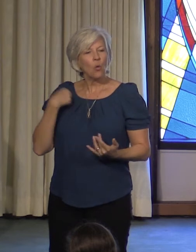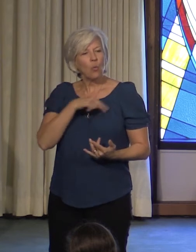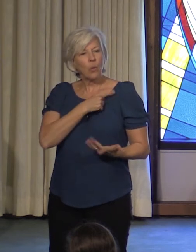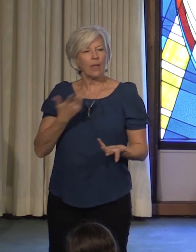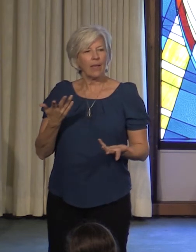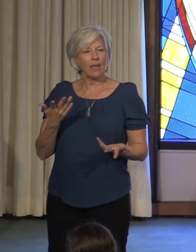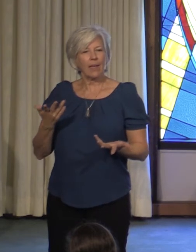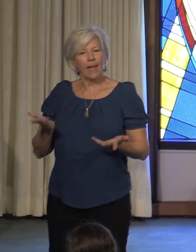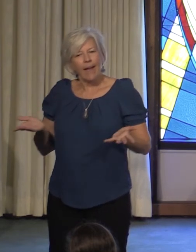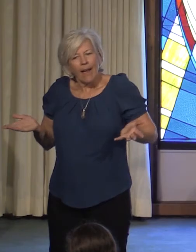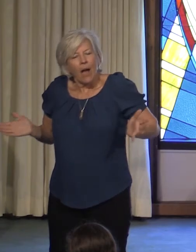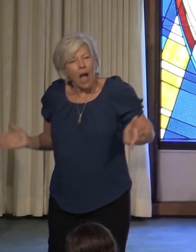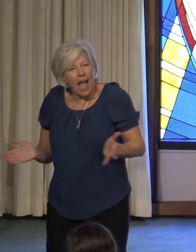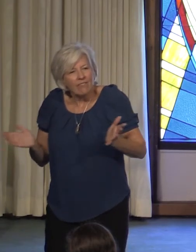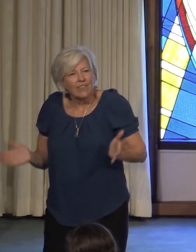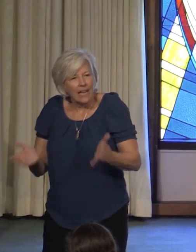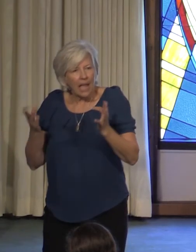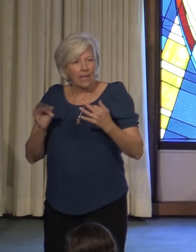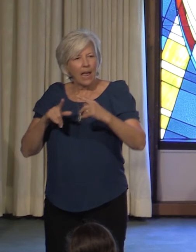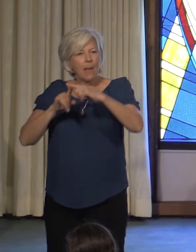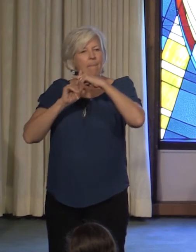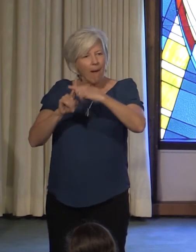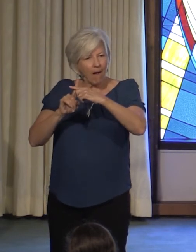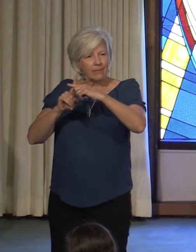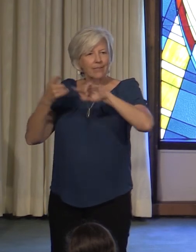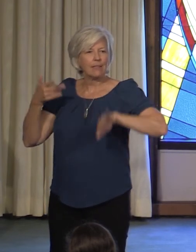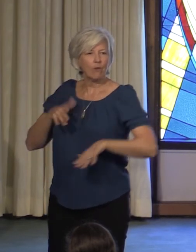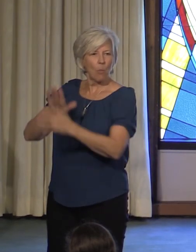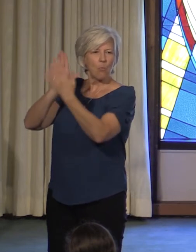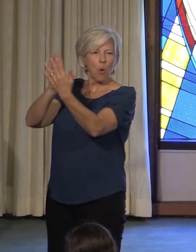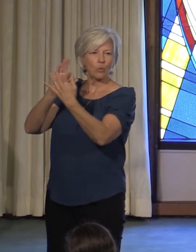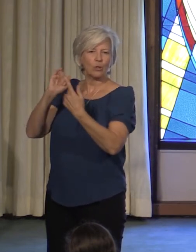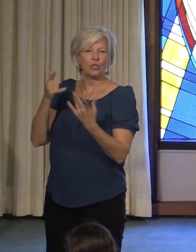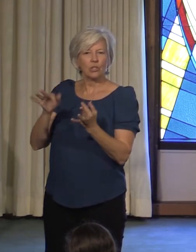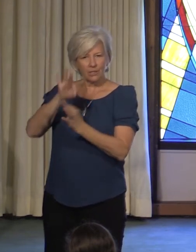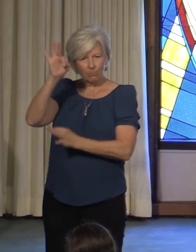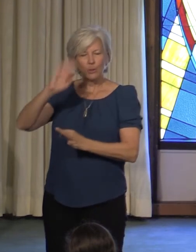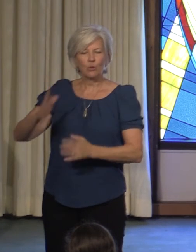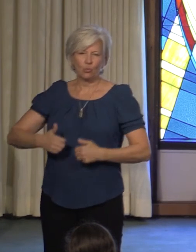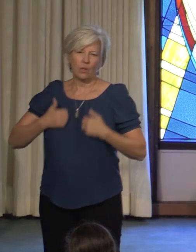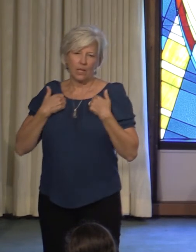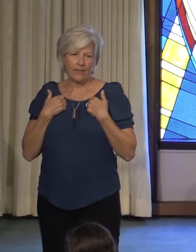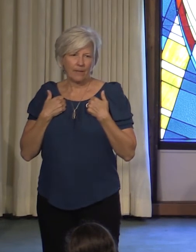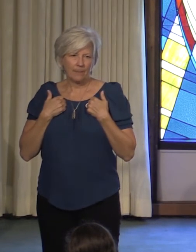advocate a positive approach to spiritual living.